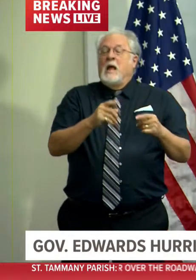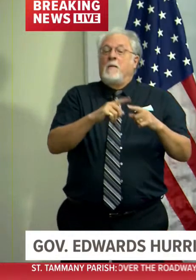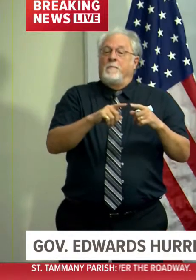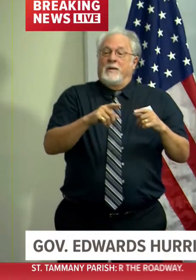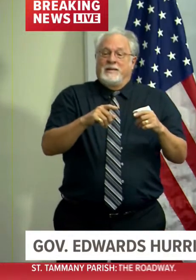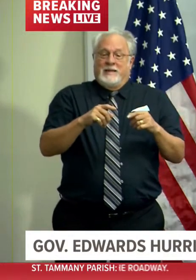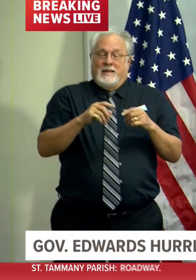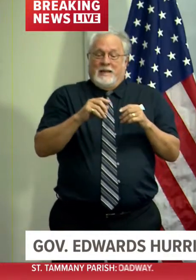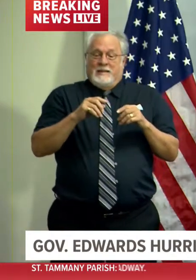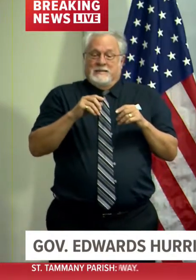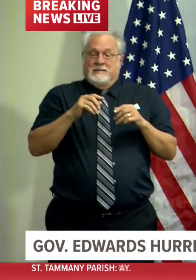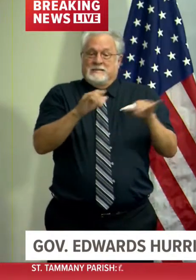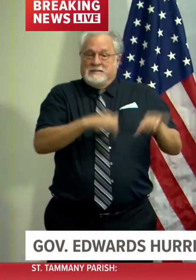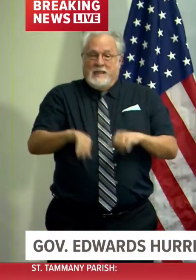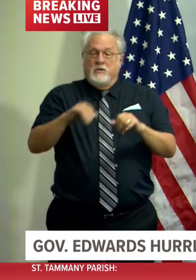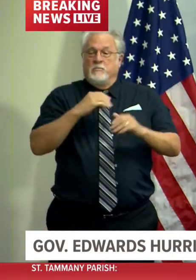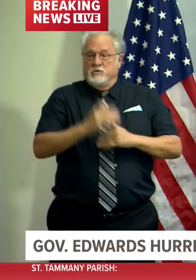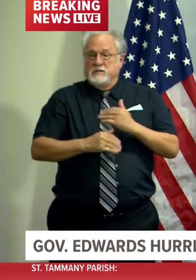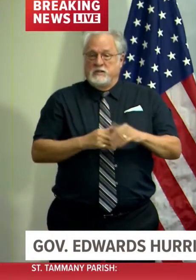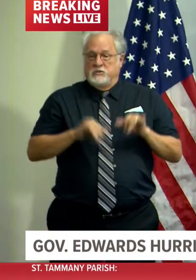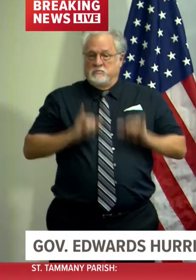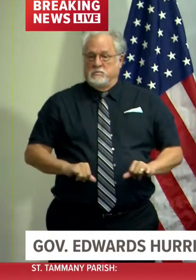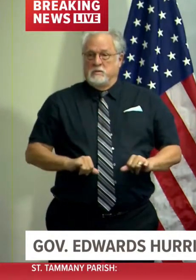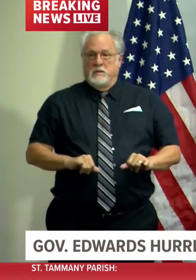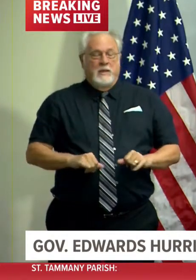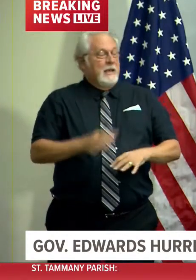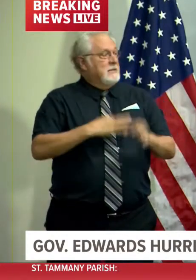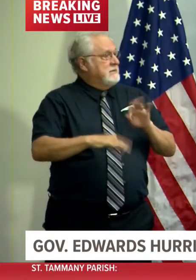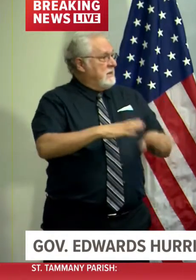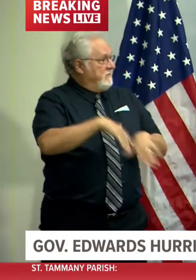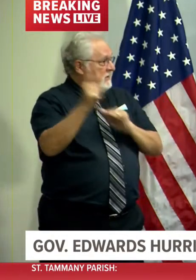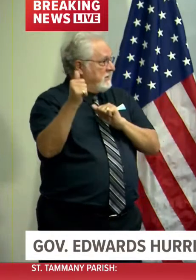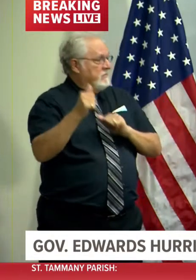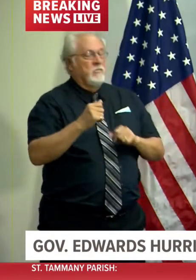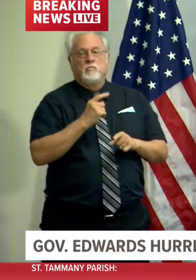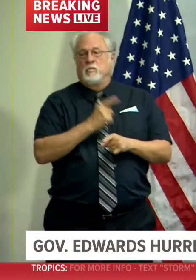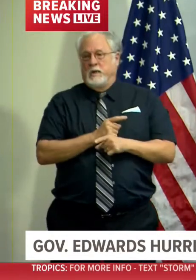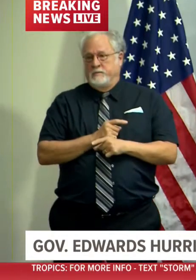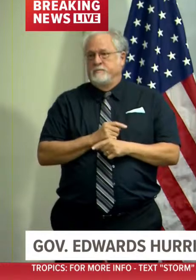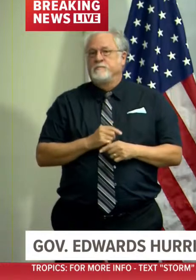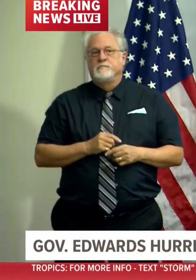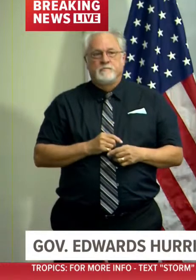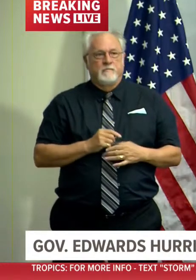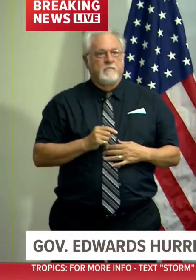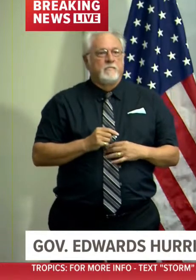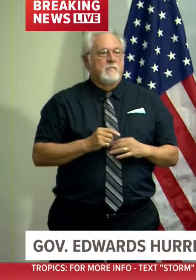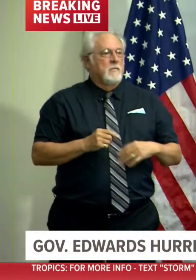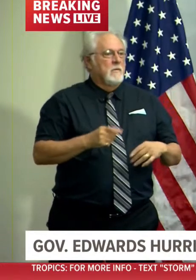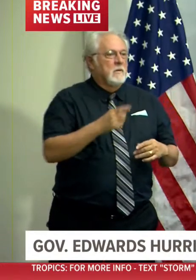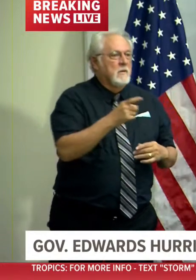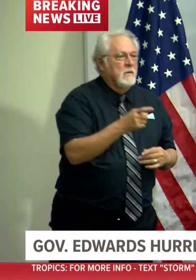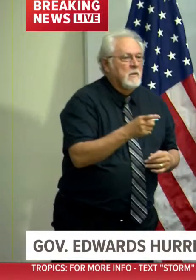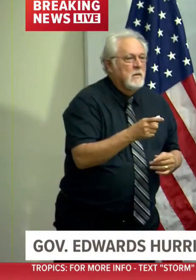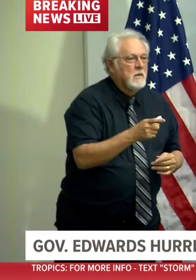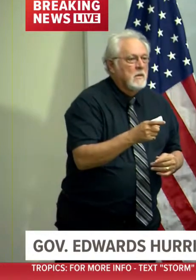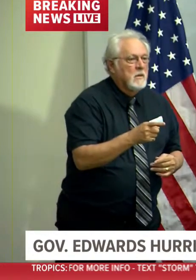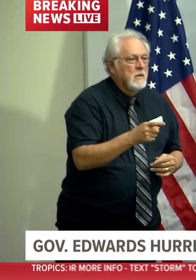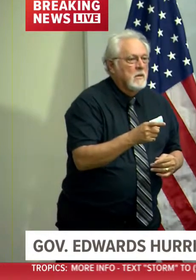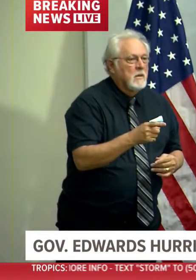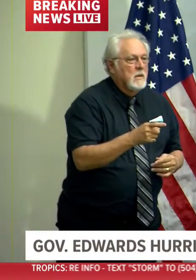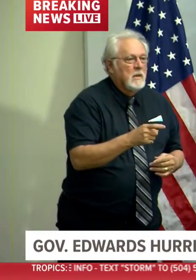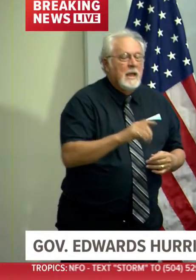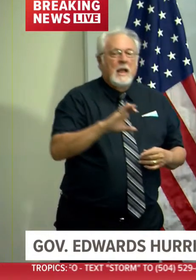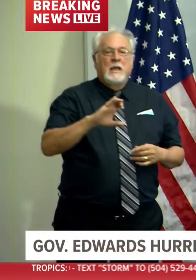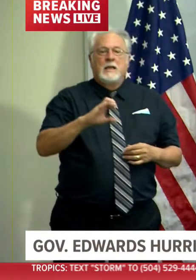in place, and that was the action the state took. Rather than leak, rather than send them on the lake. Exactly. Sorry, your view about the chlorine is